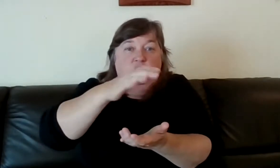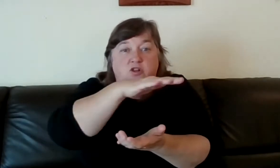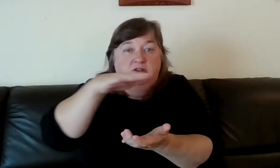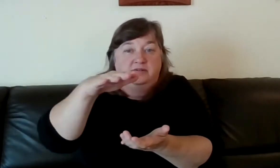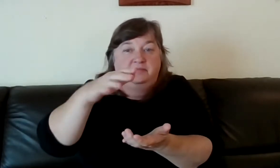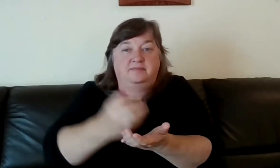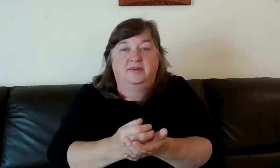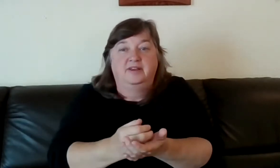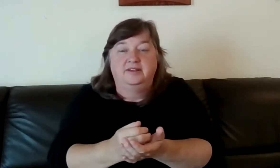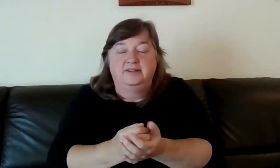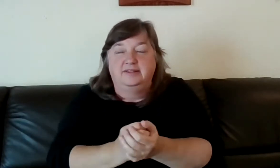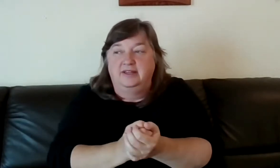full,